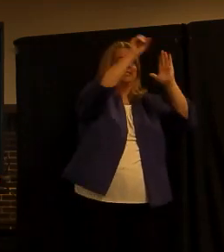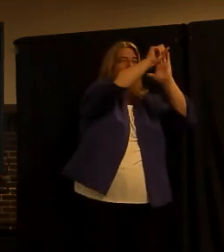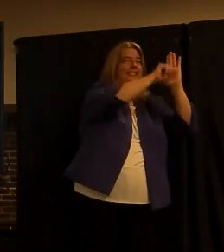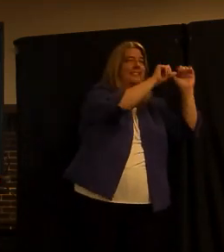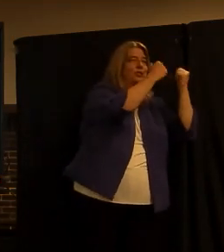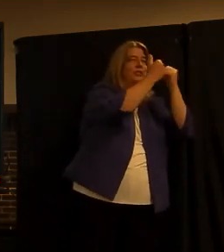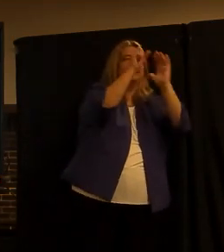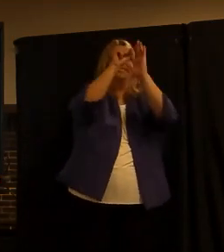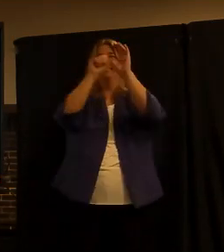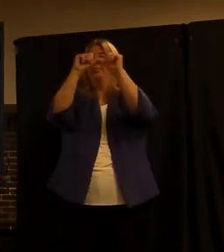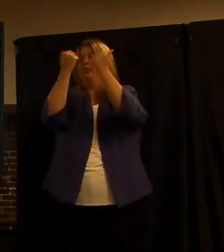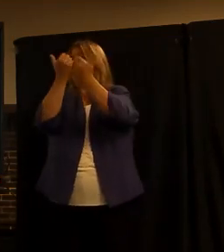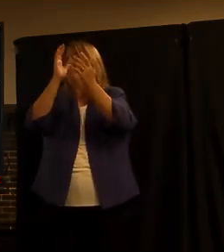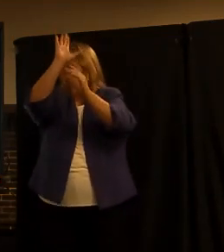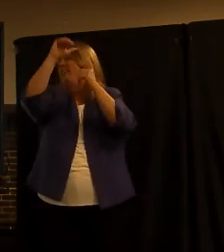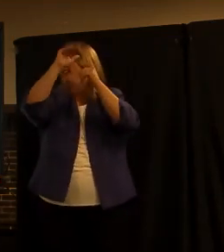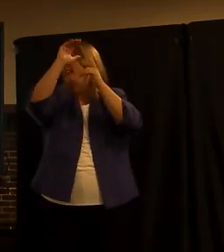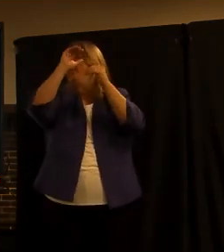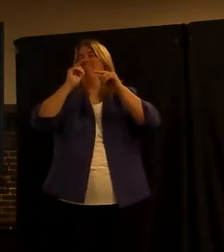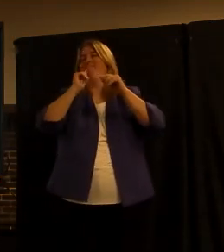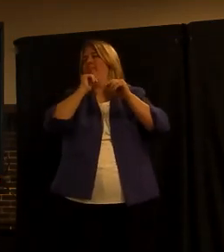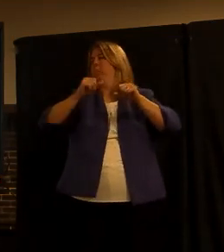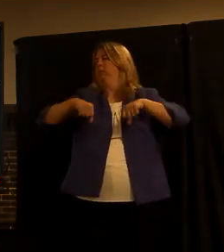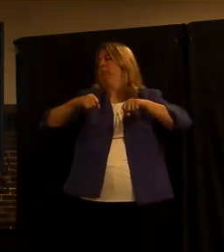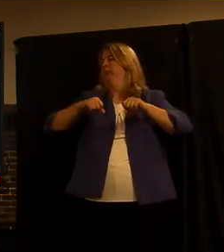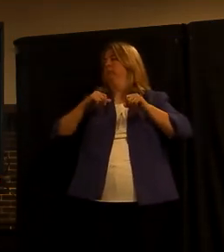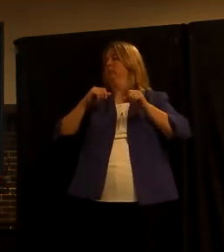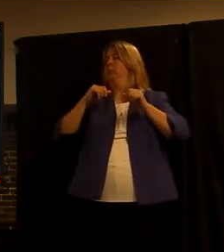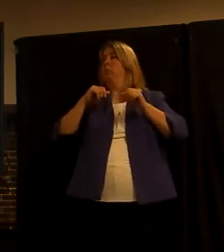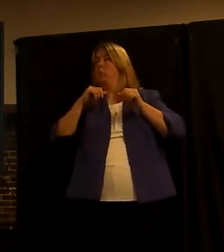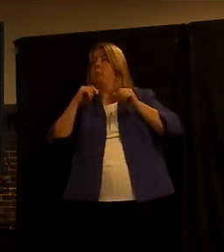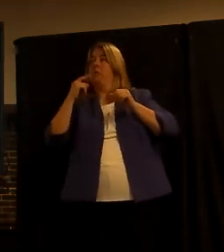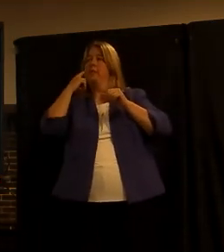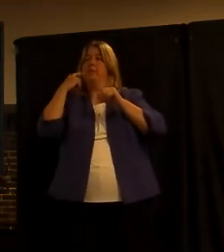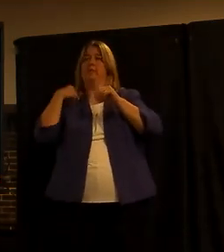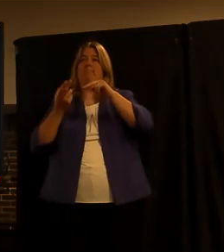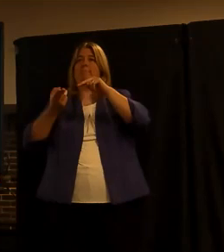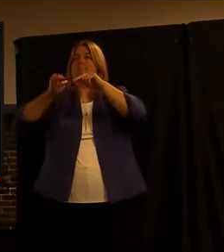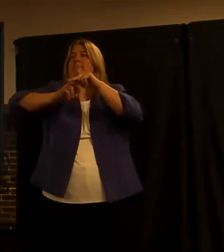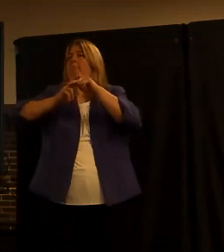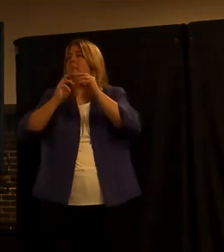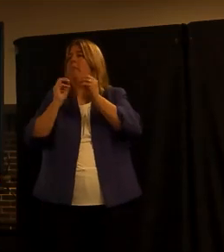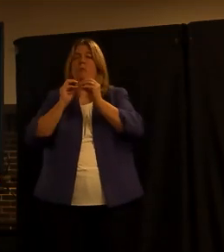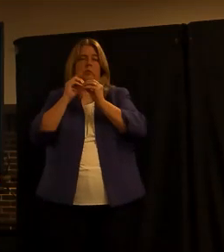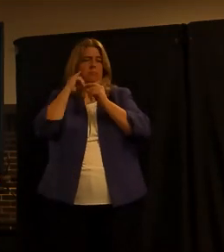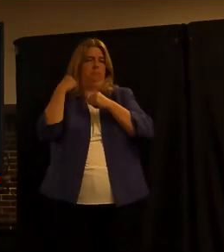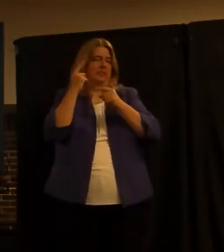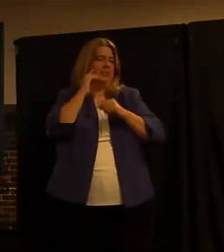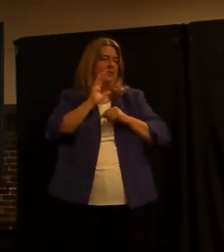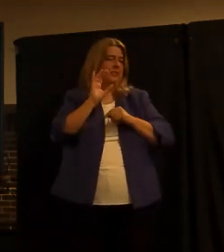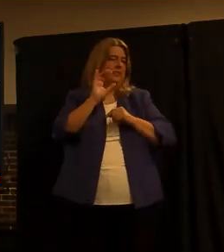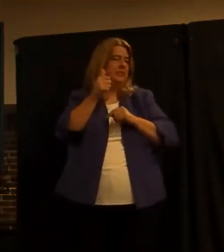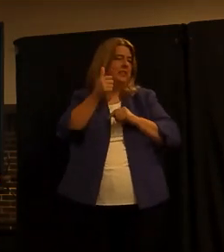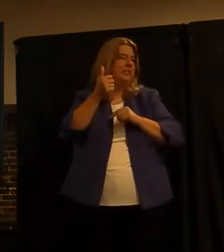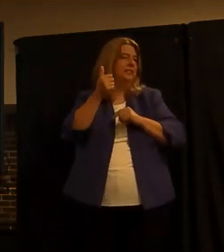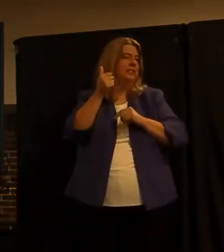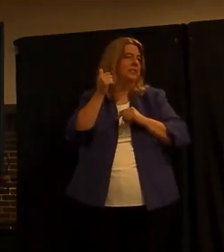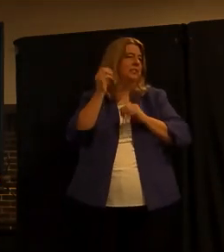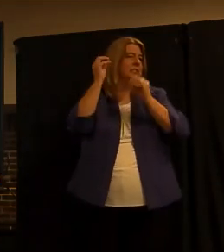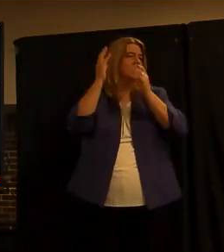service can do so. Previously, because those services were housed under the Center for Deaf, Hard of Hearing Services, which was a different